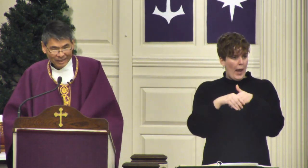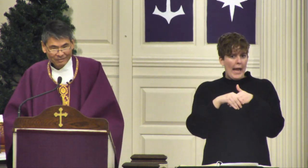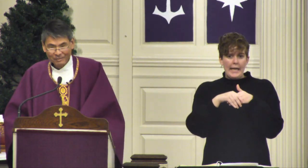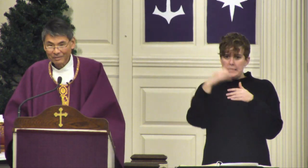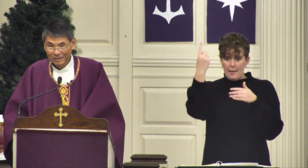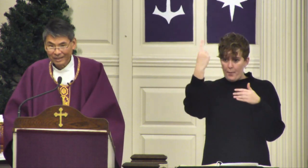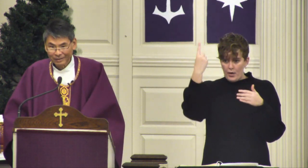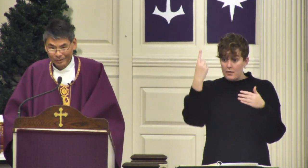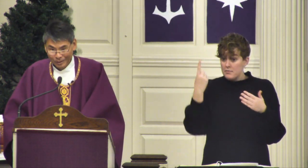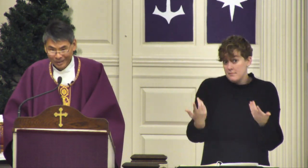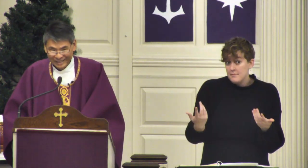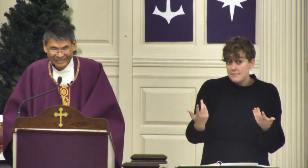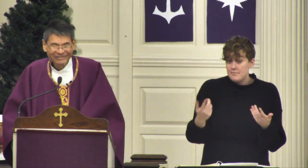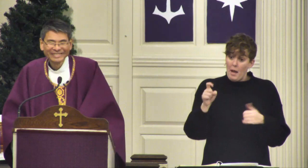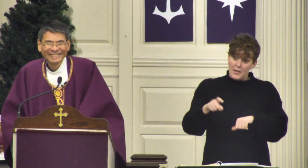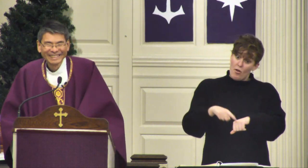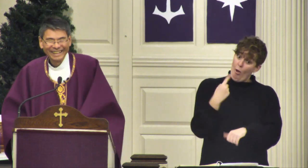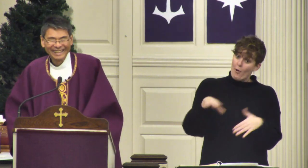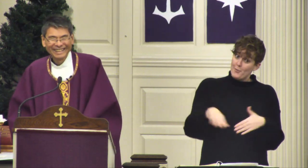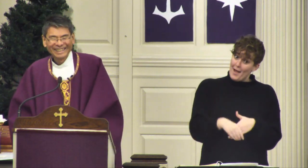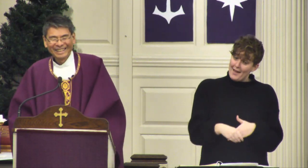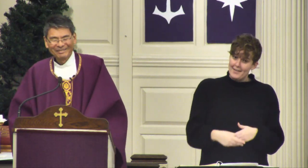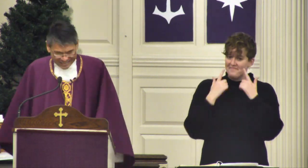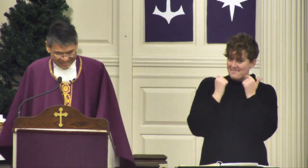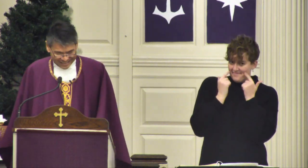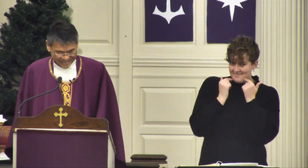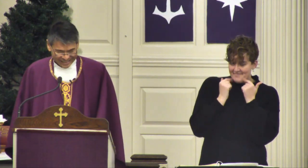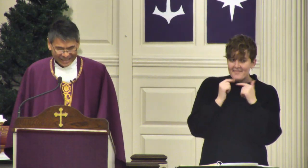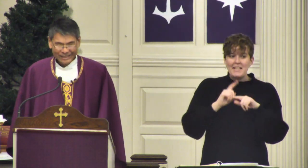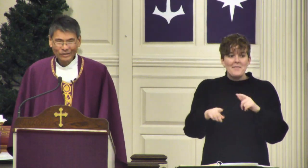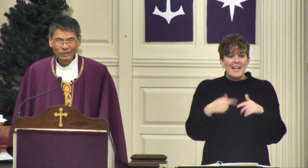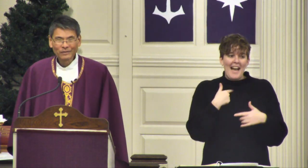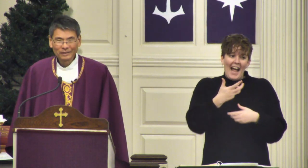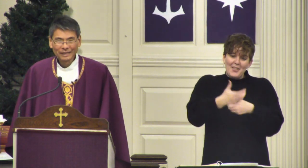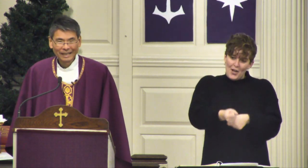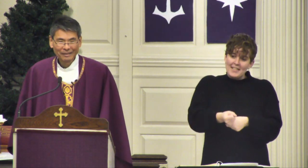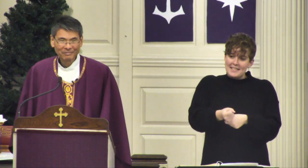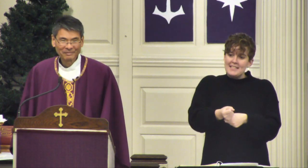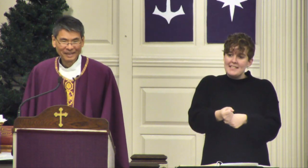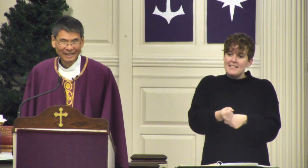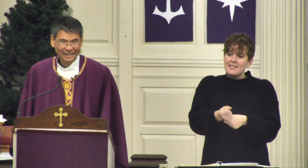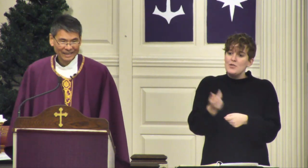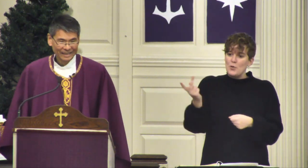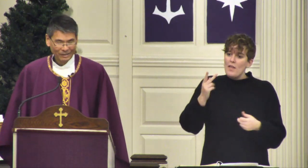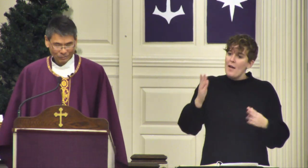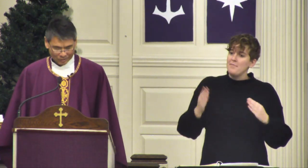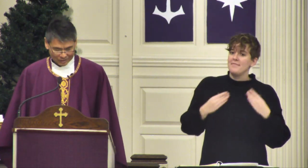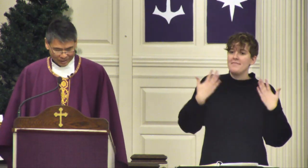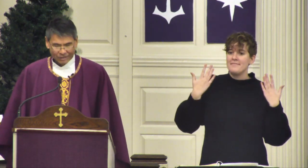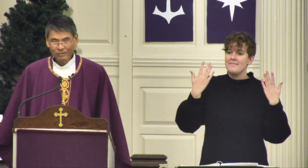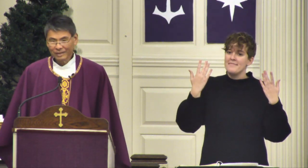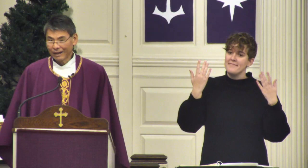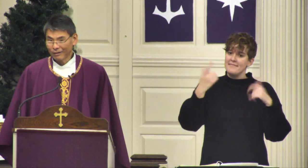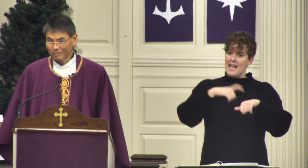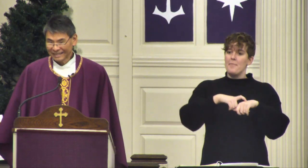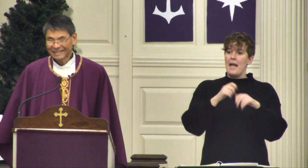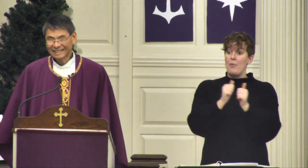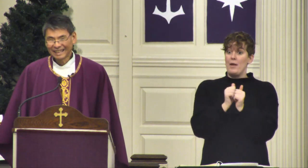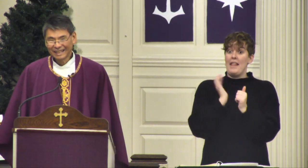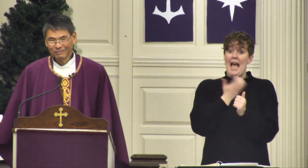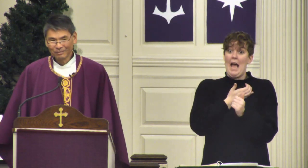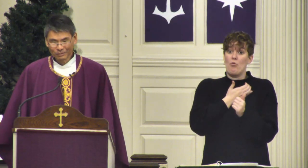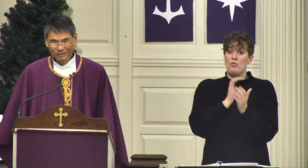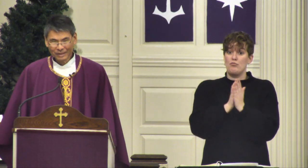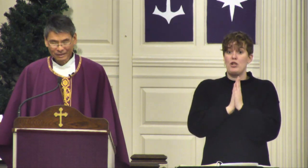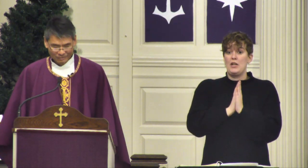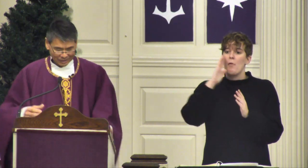Must be a long wedding. But I trust that they had a joyful time, and that they will, with our prayers, will